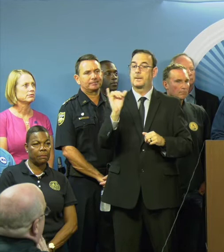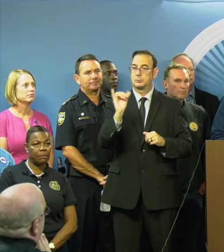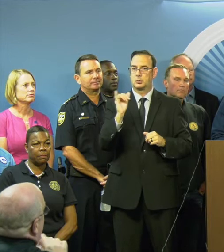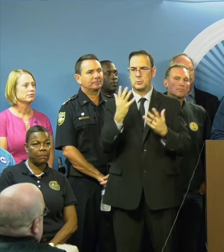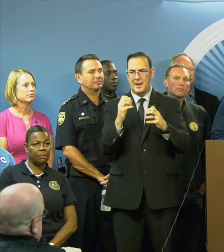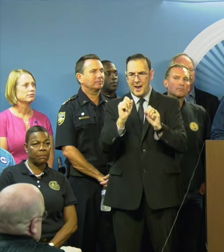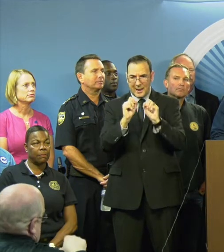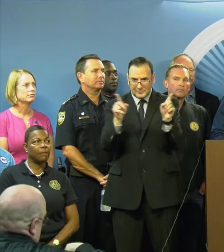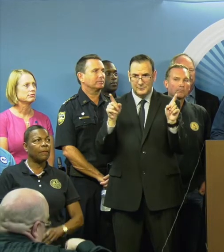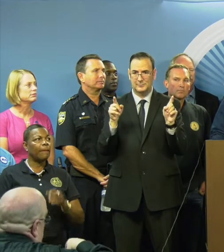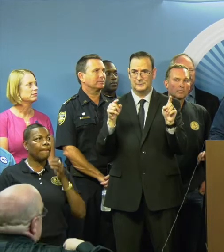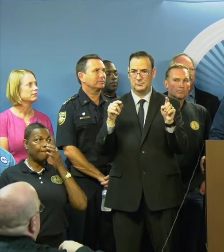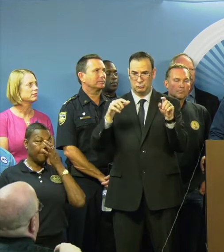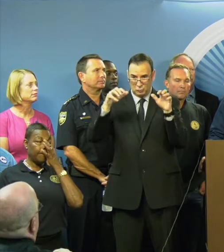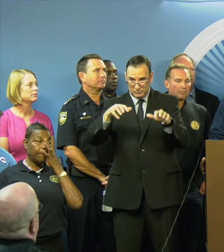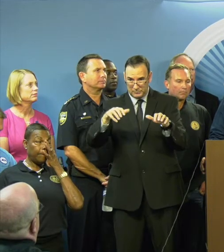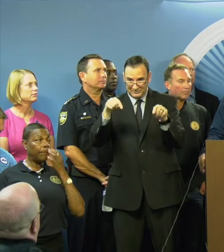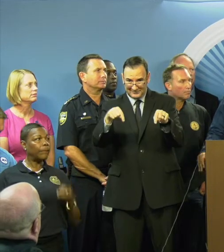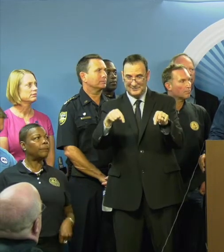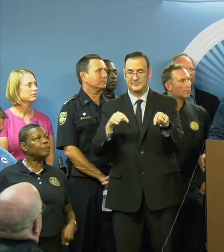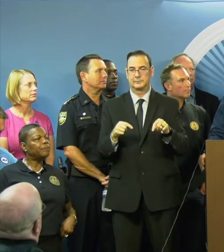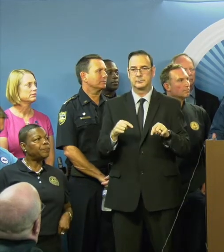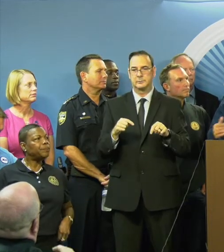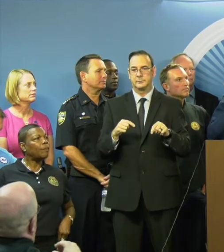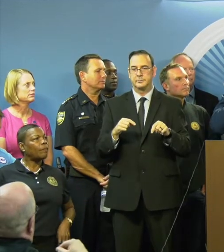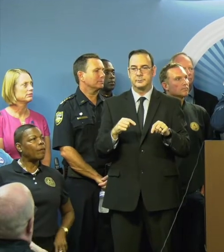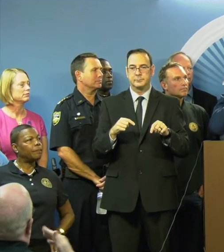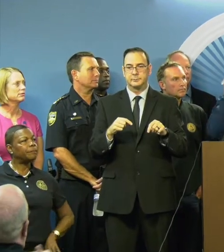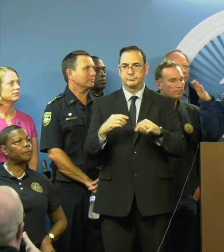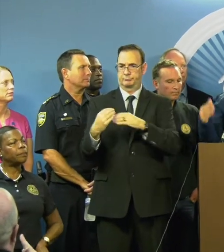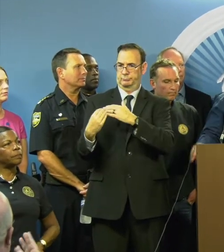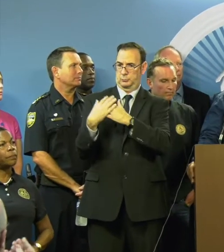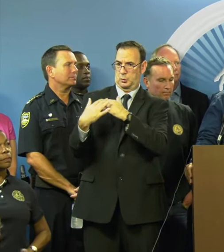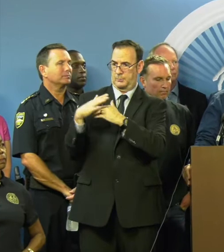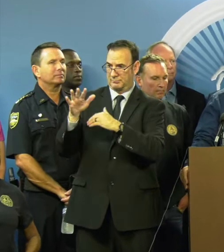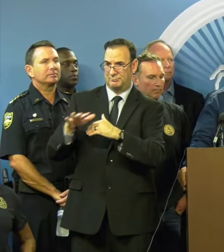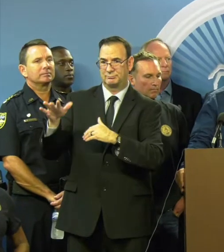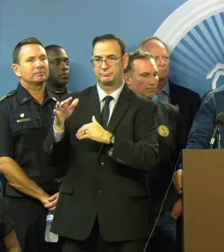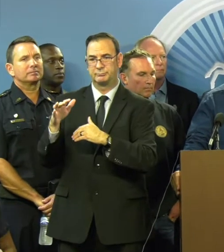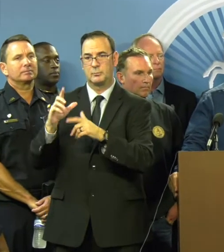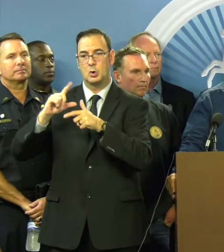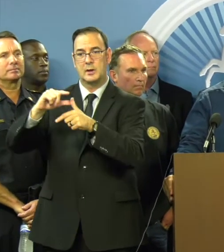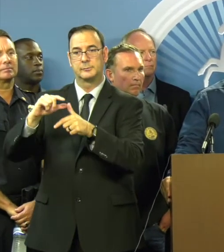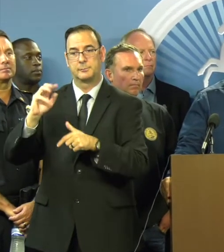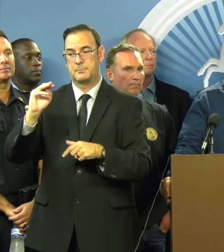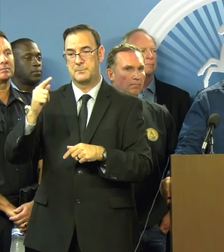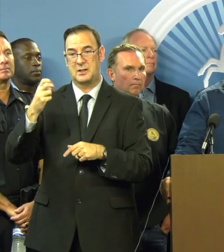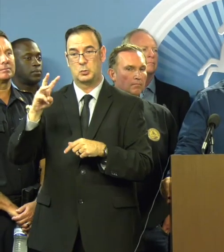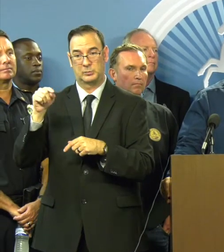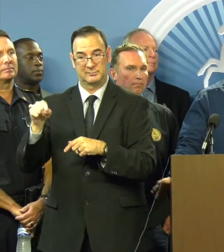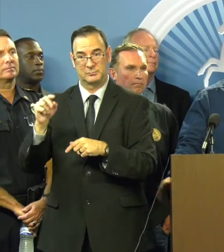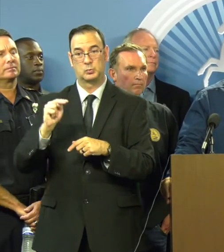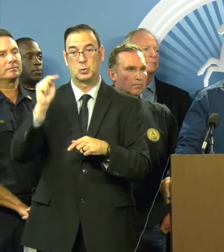obviously with these storms, shore erosion is an issue. We saw it with Hurricane Matthew right here off the coast in northeast